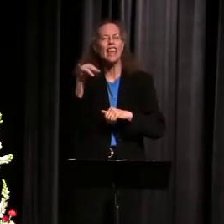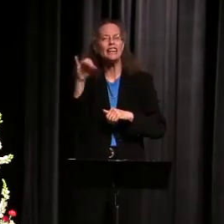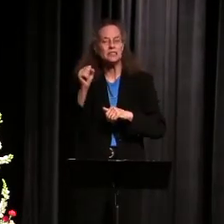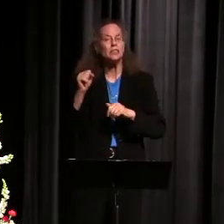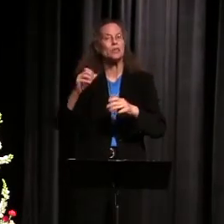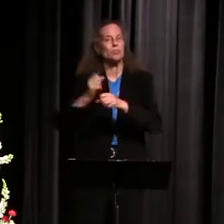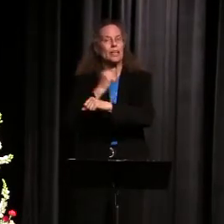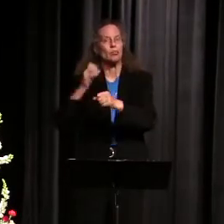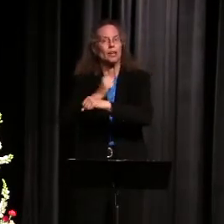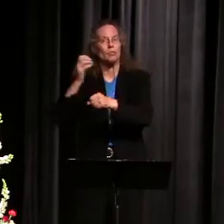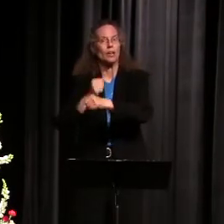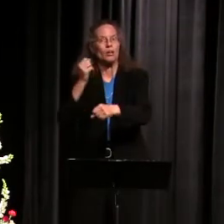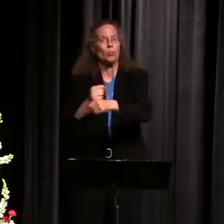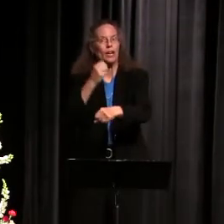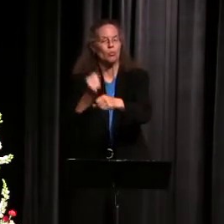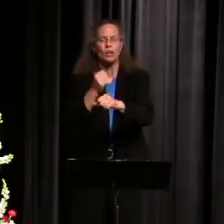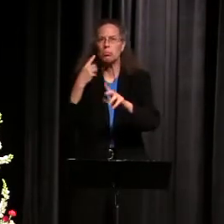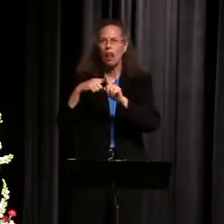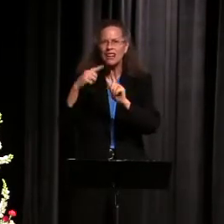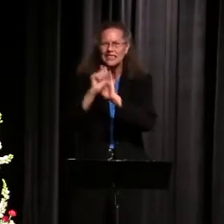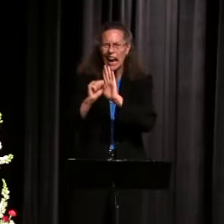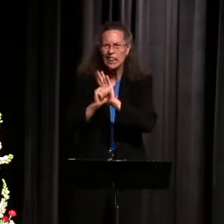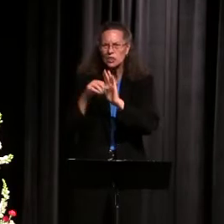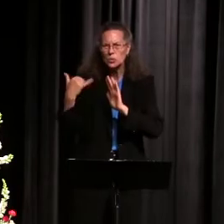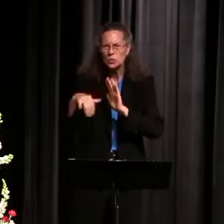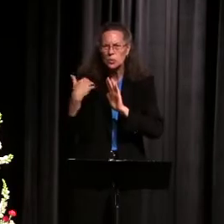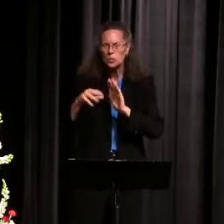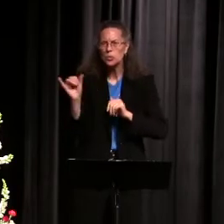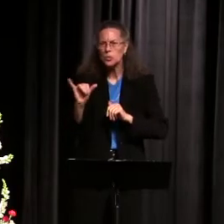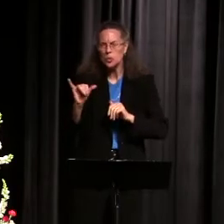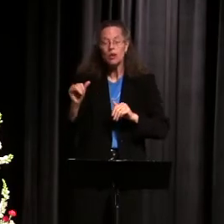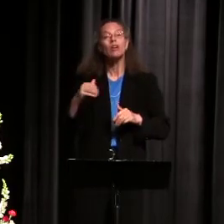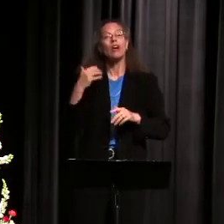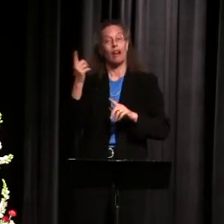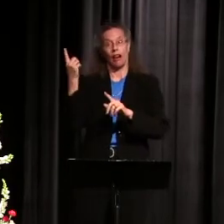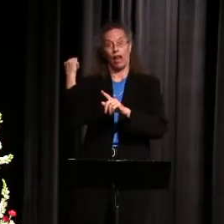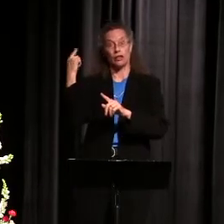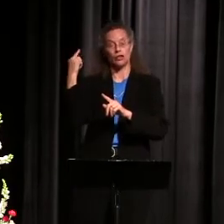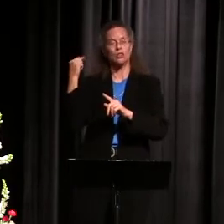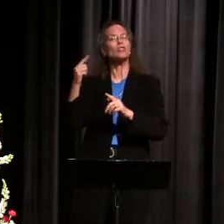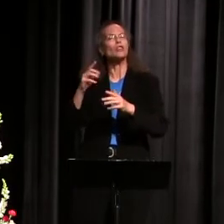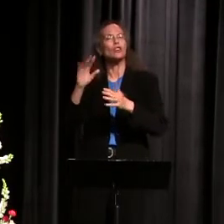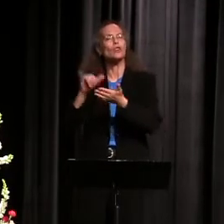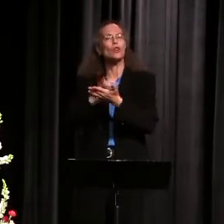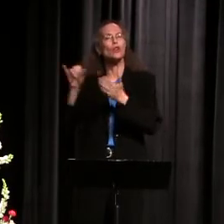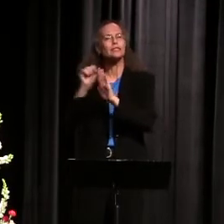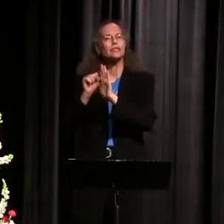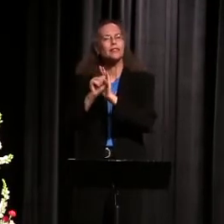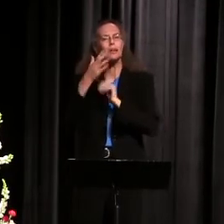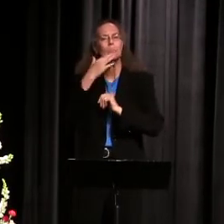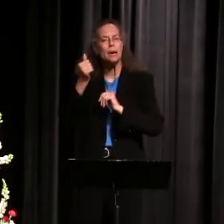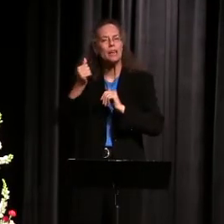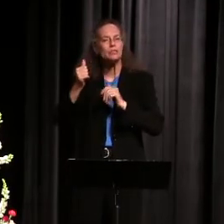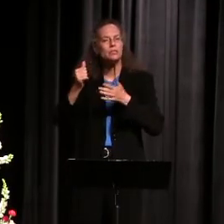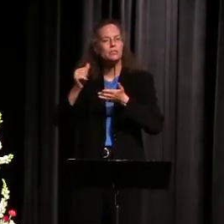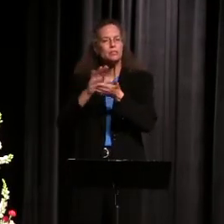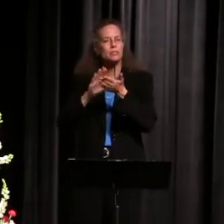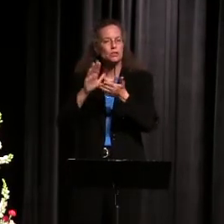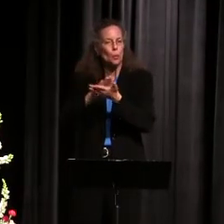sectionals, making state runs. And last year, we were named New York's best high school for athletics.